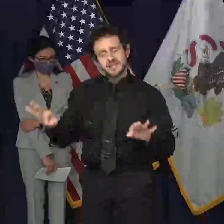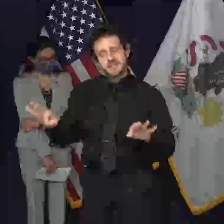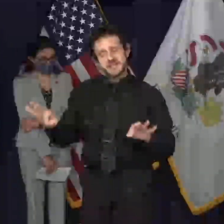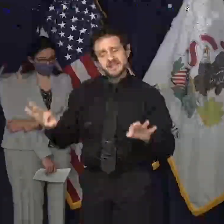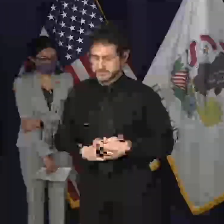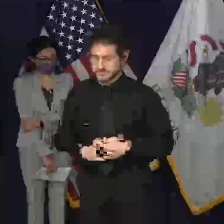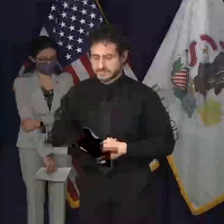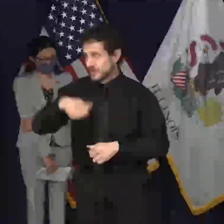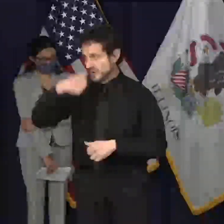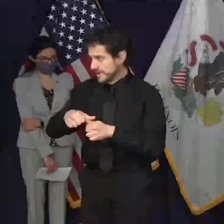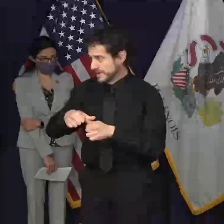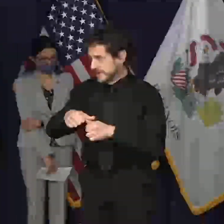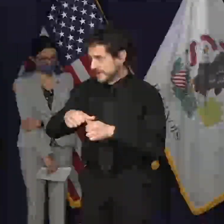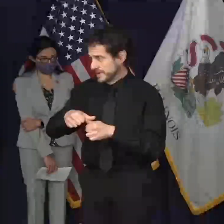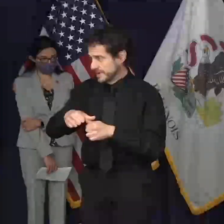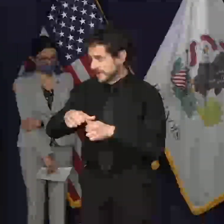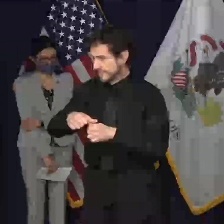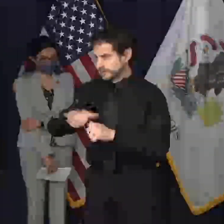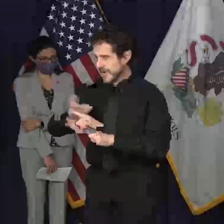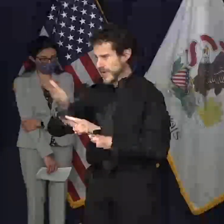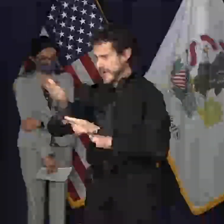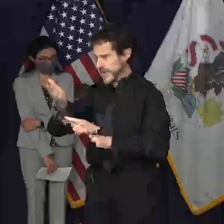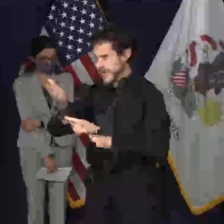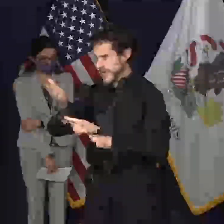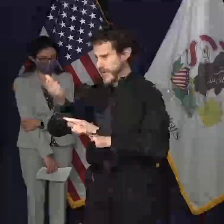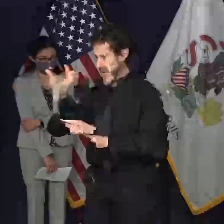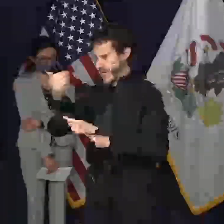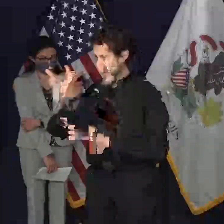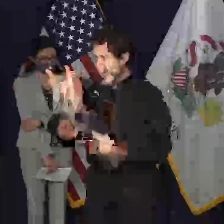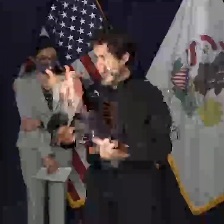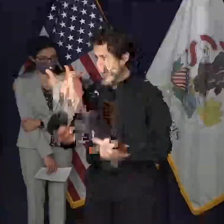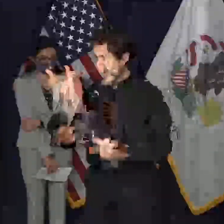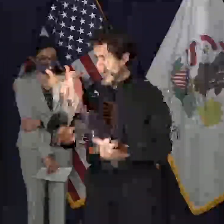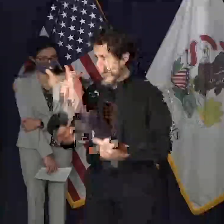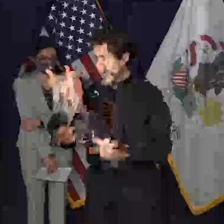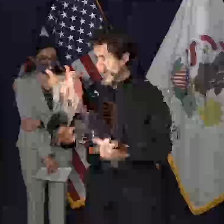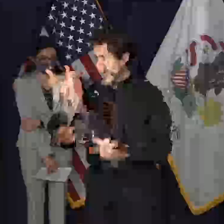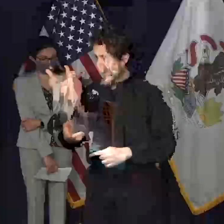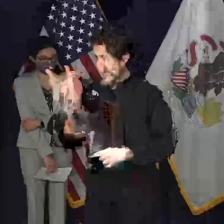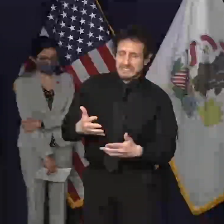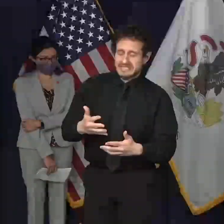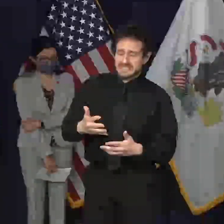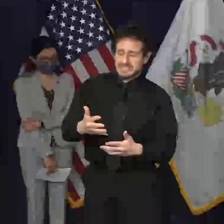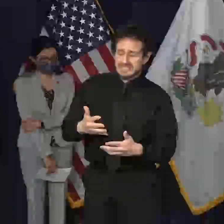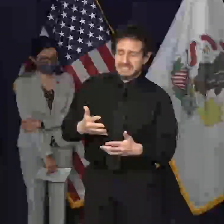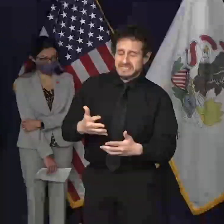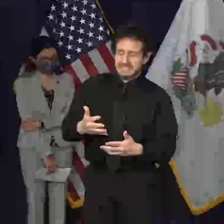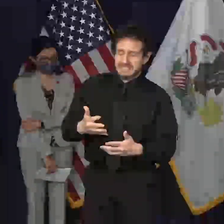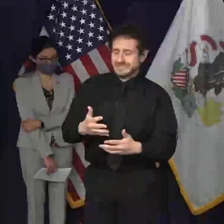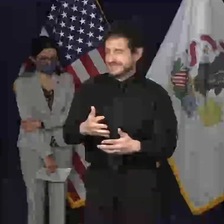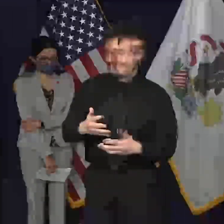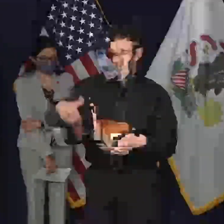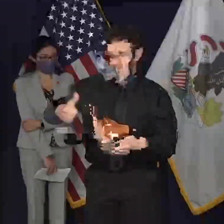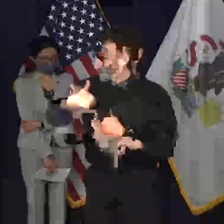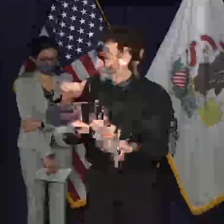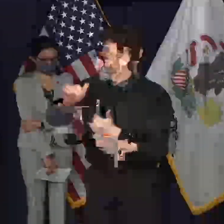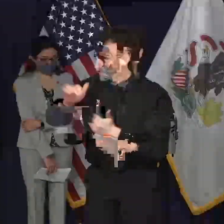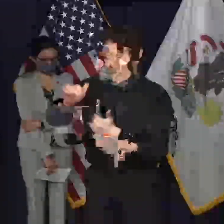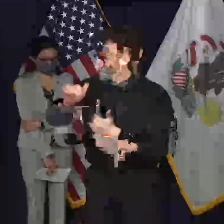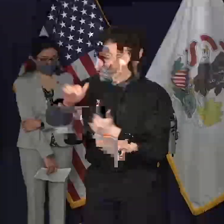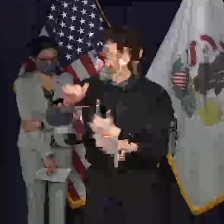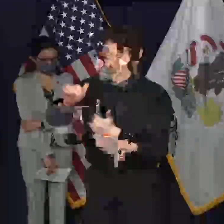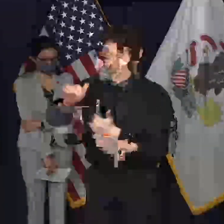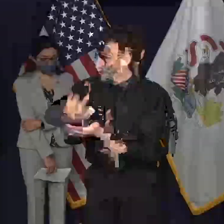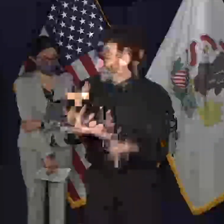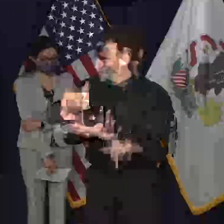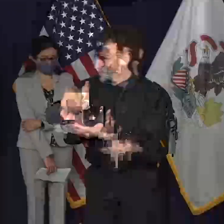were a month ago or before we started the stay-at-home order. So our elderly people are still at high risk, and we've